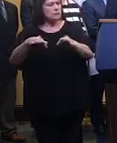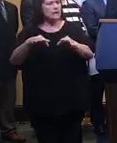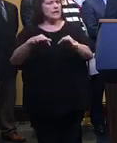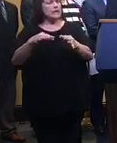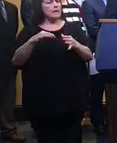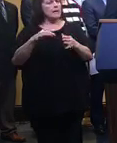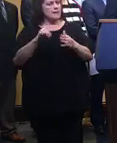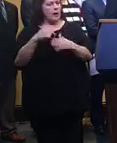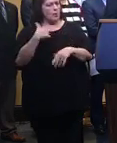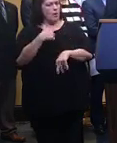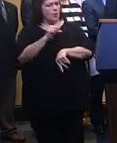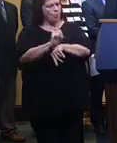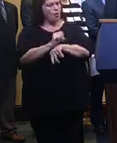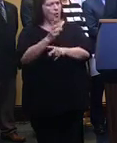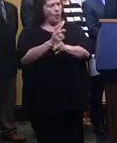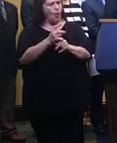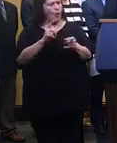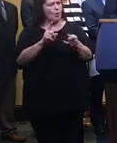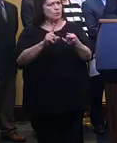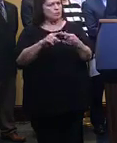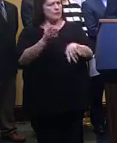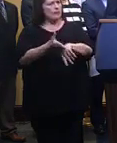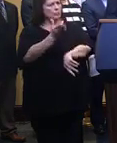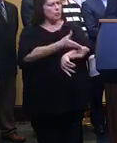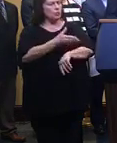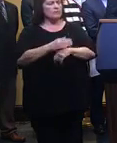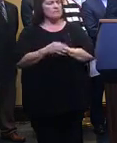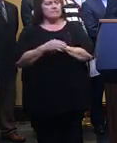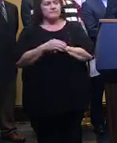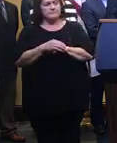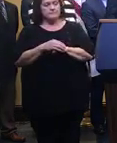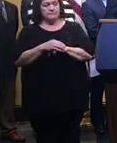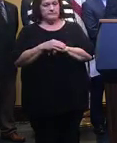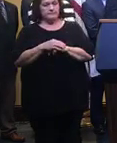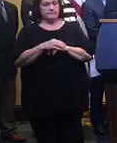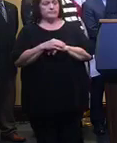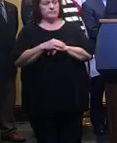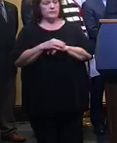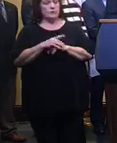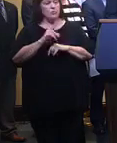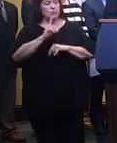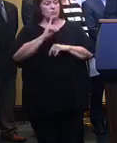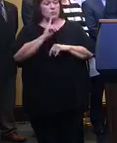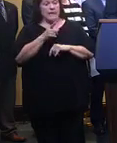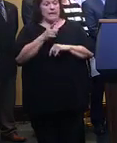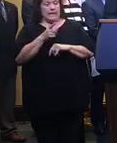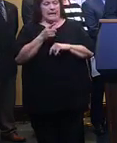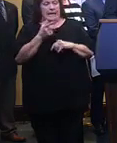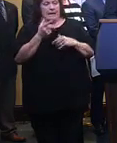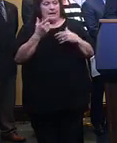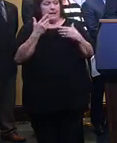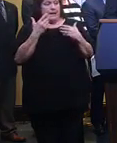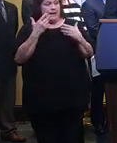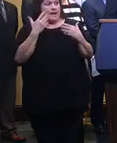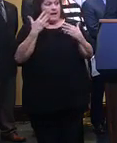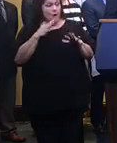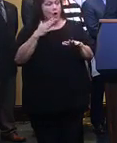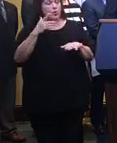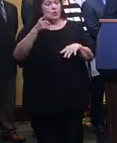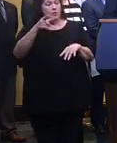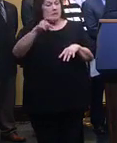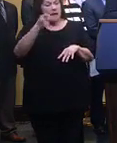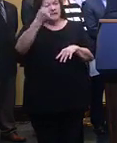working really well together. And a really important component of this that personally I don't know that we talk enough about is green